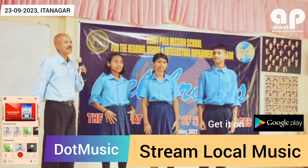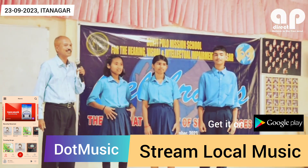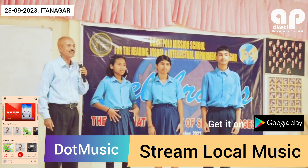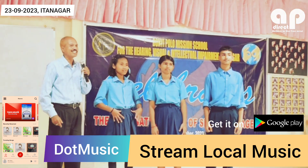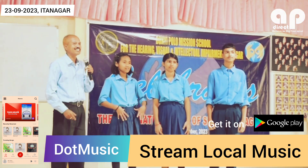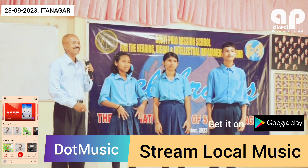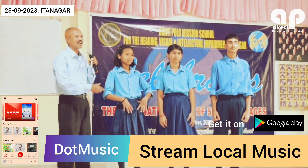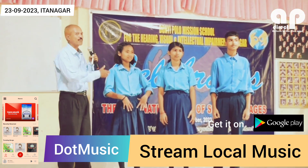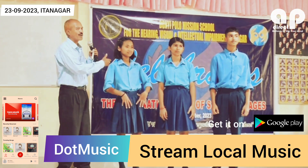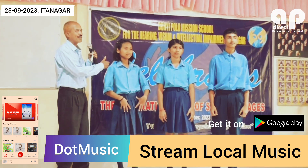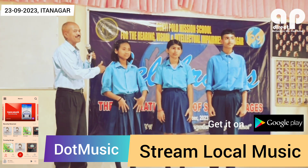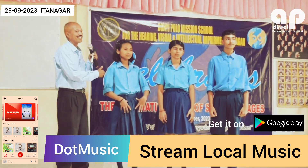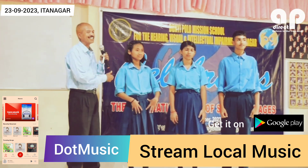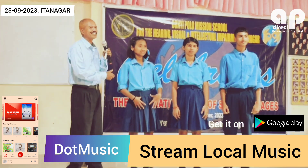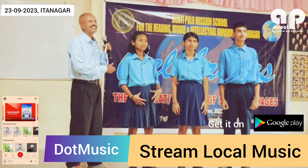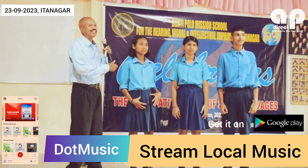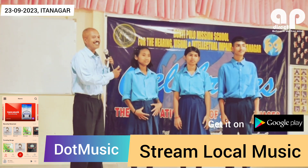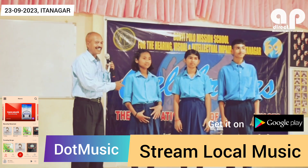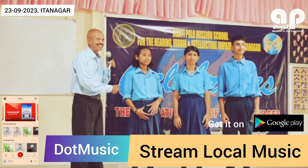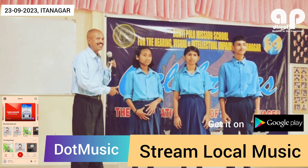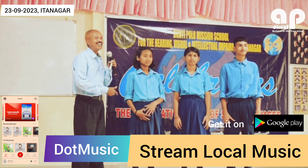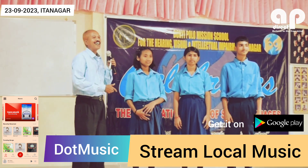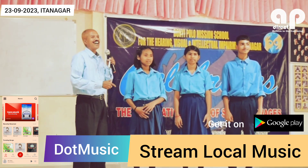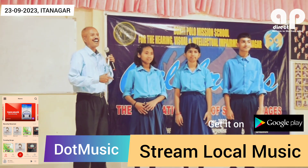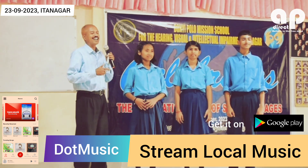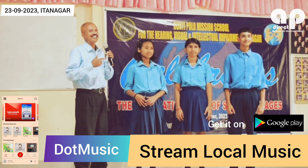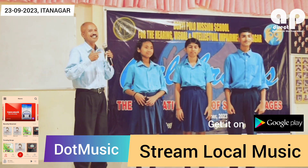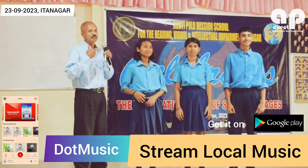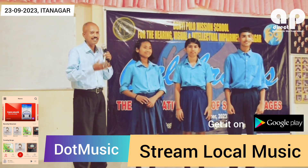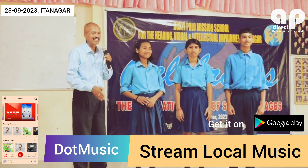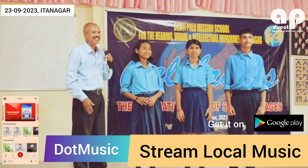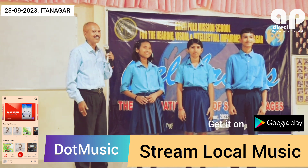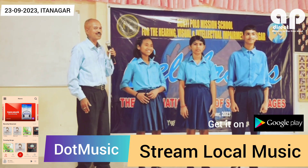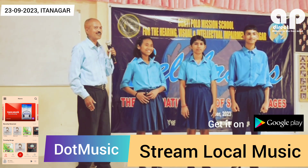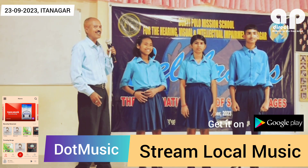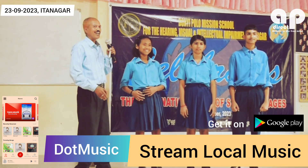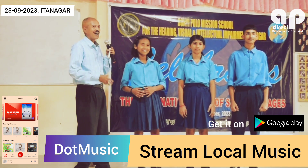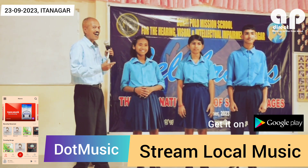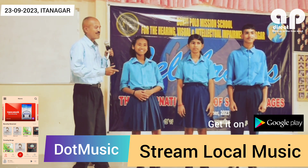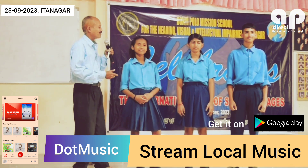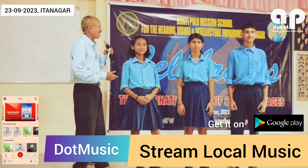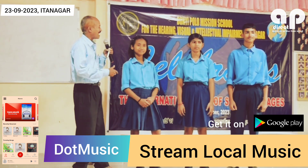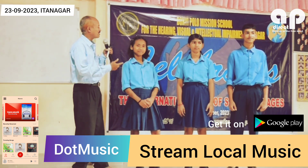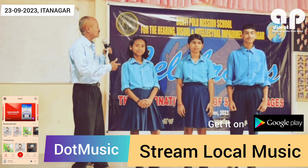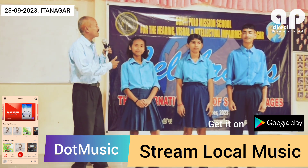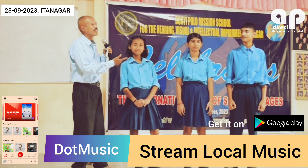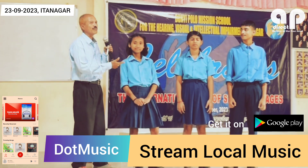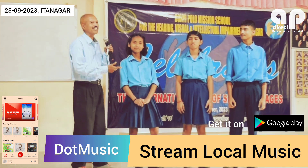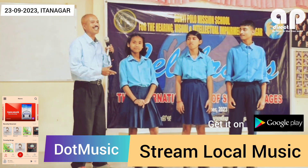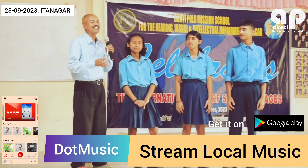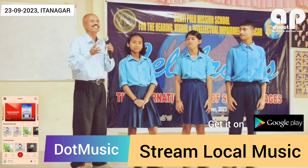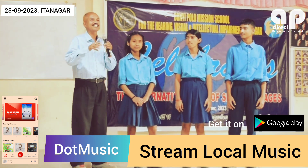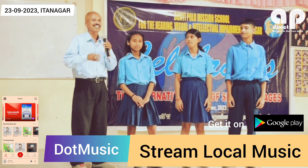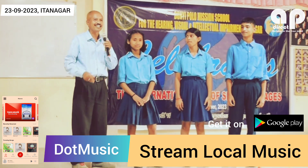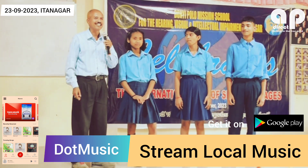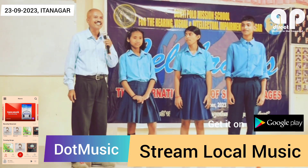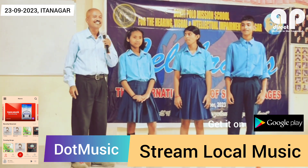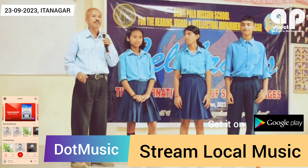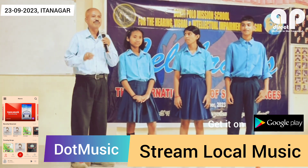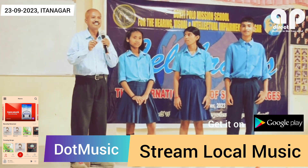the students, they have problem in their hearing and speaking also. How do they communicate? Let us learn the basics